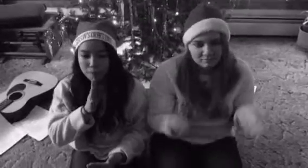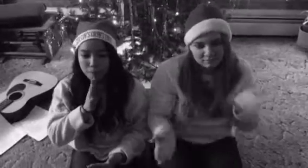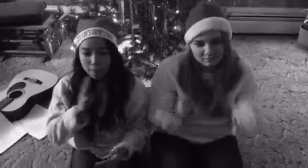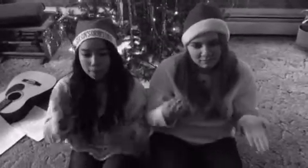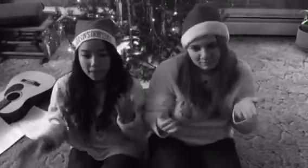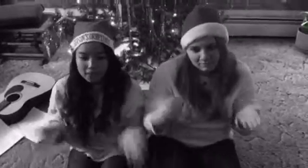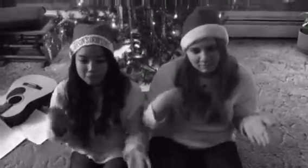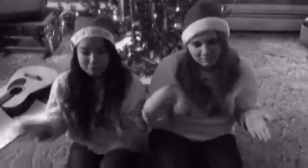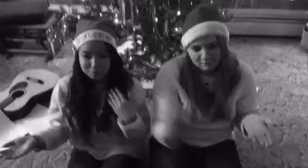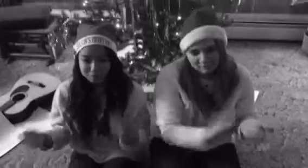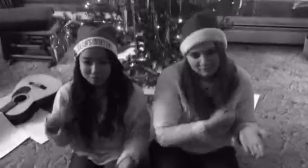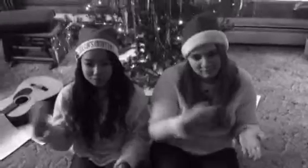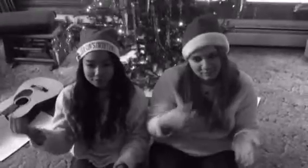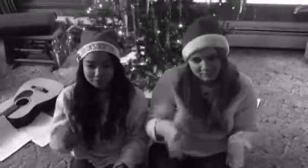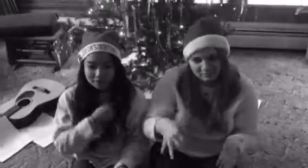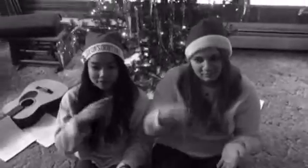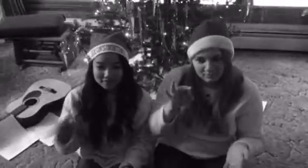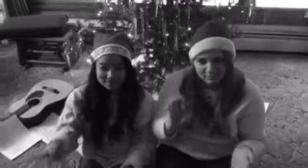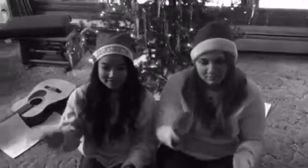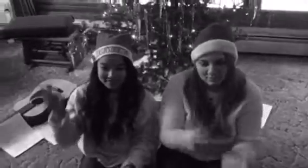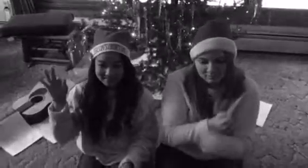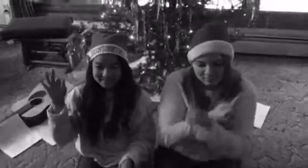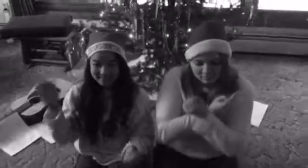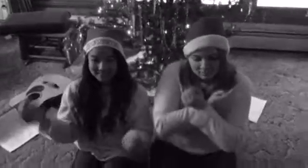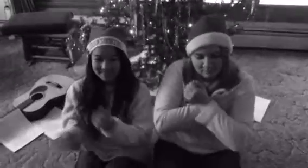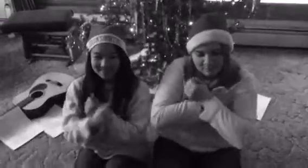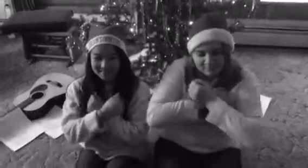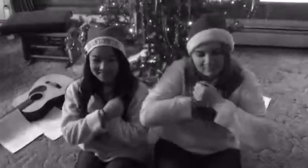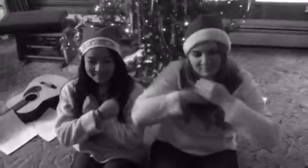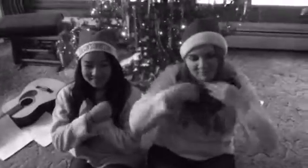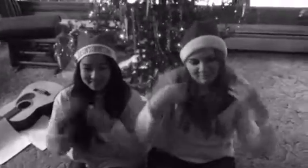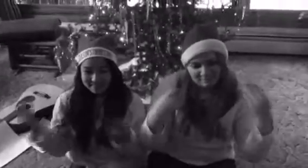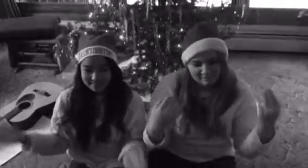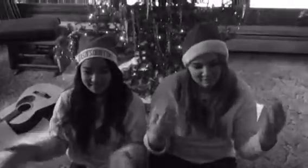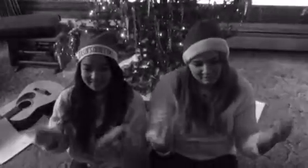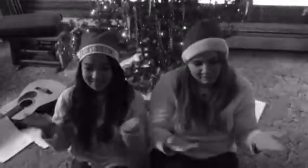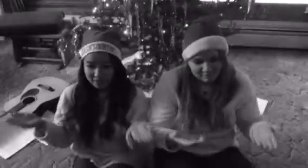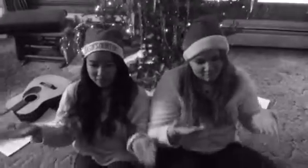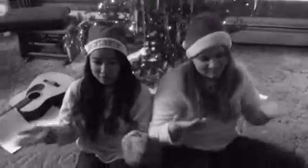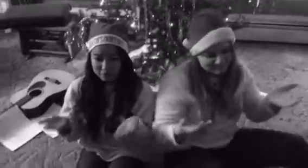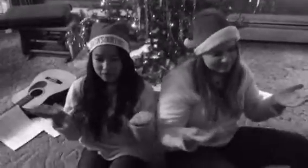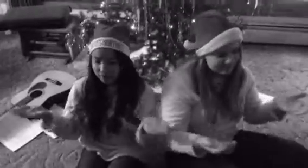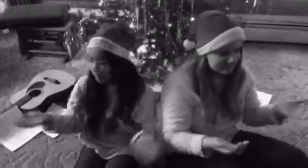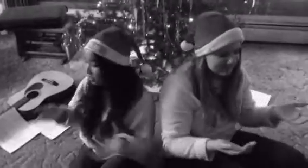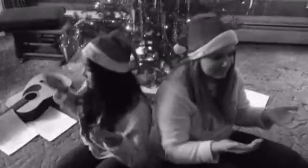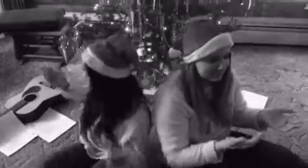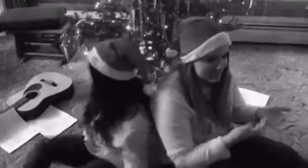Maybe we found love right where we are